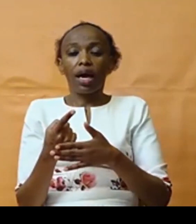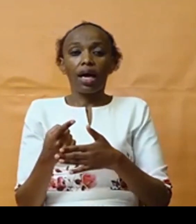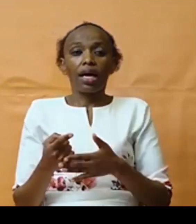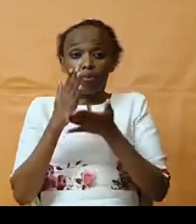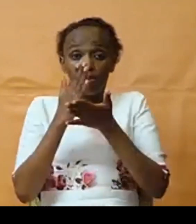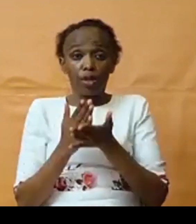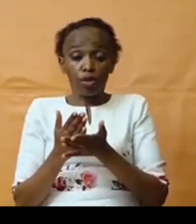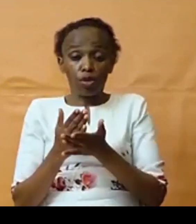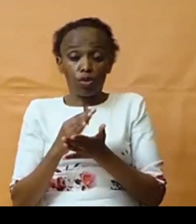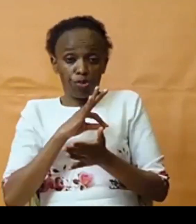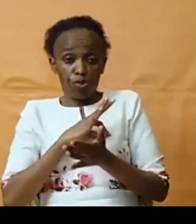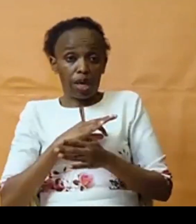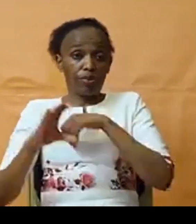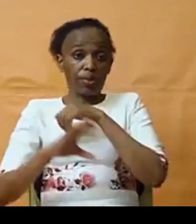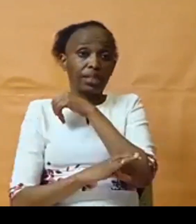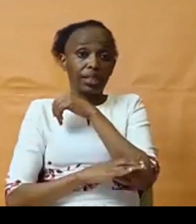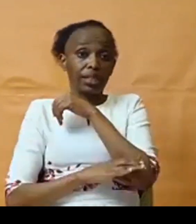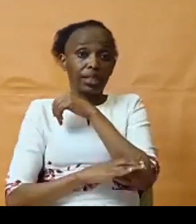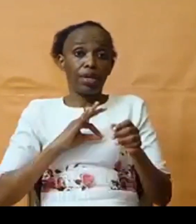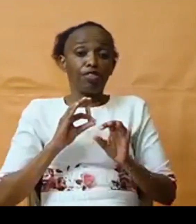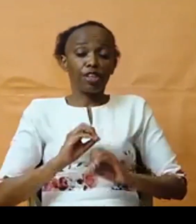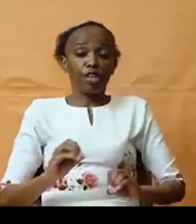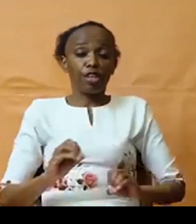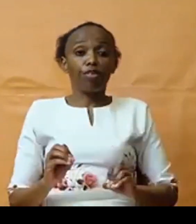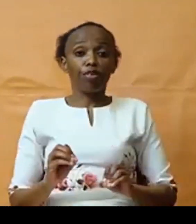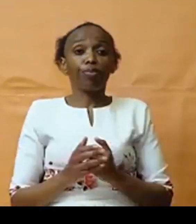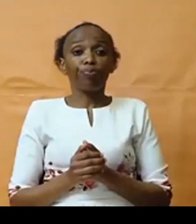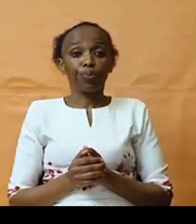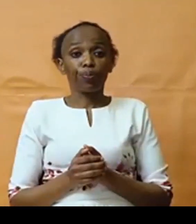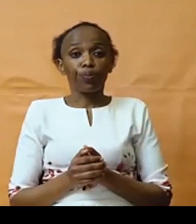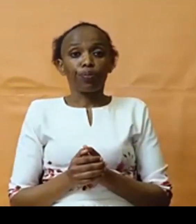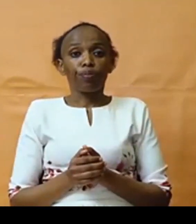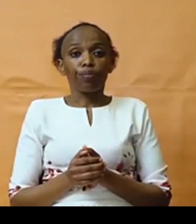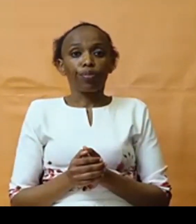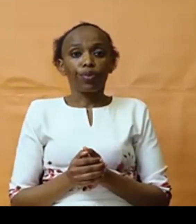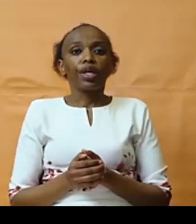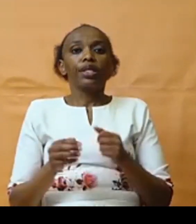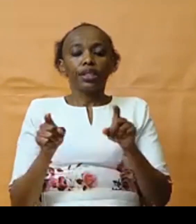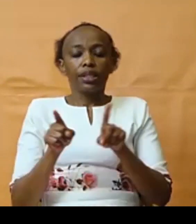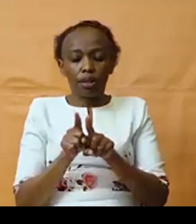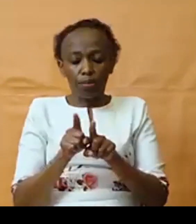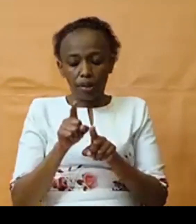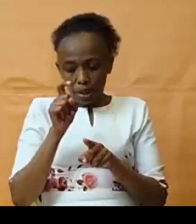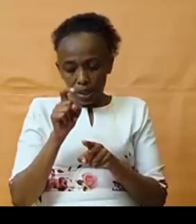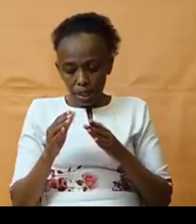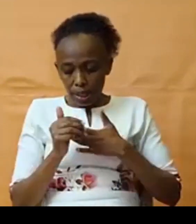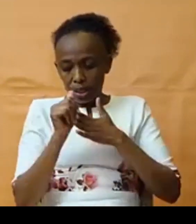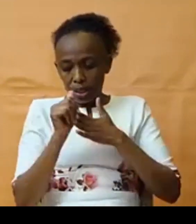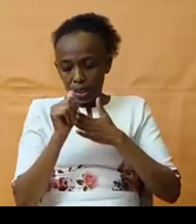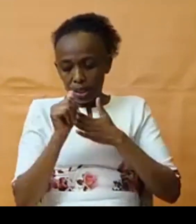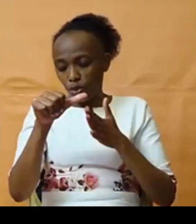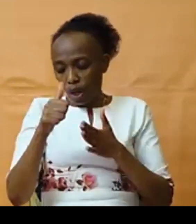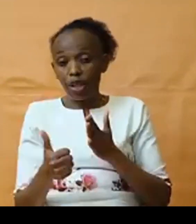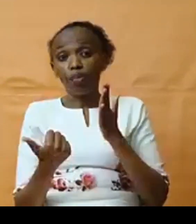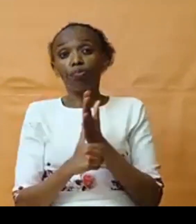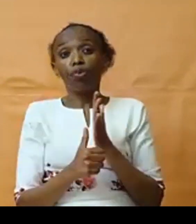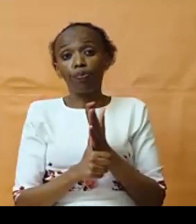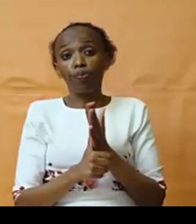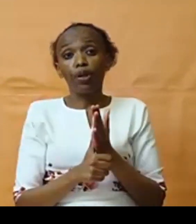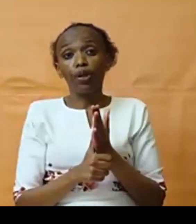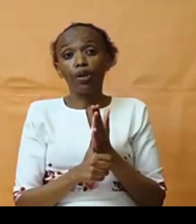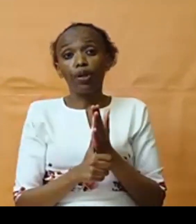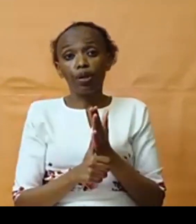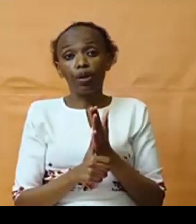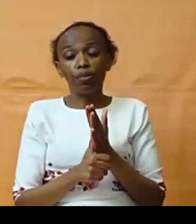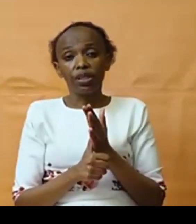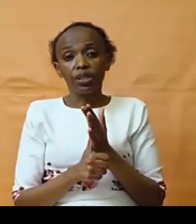have not been able to benefit from this initiative. And linked to another problem has, of course, been that we must bear in